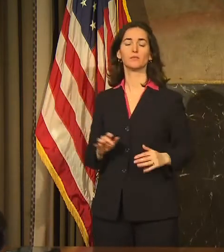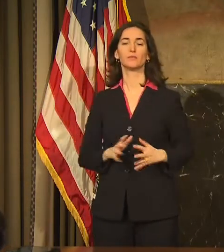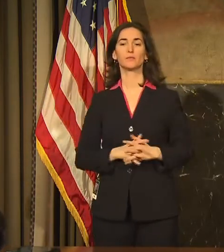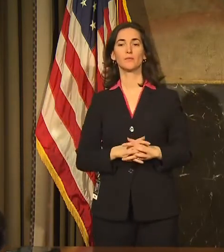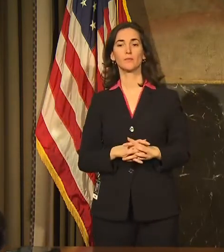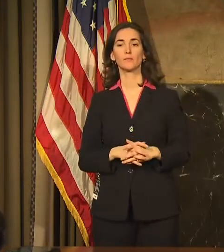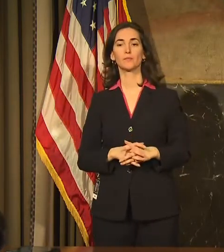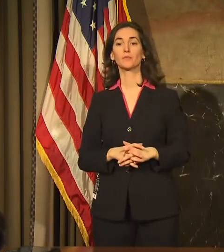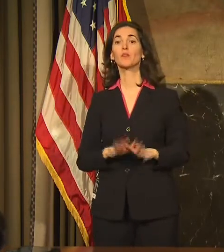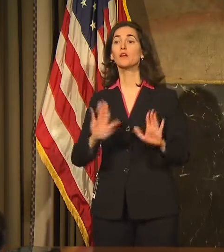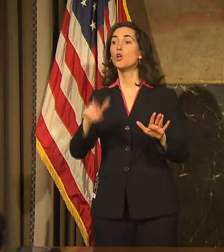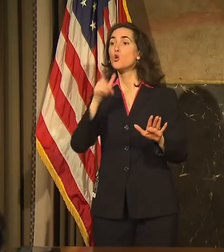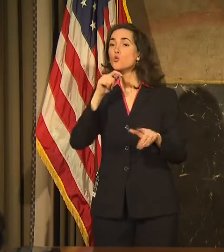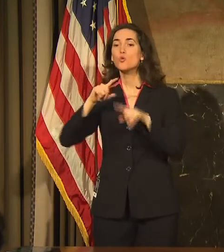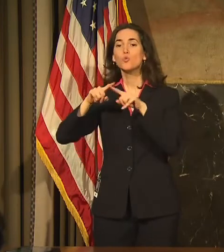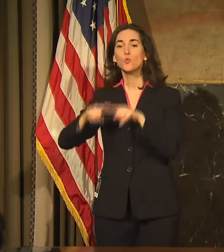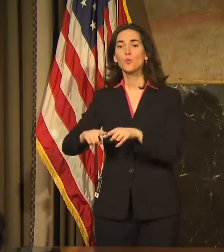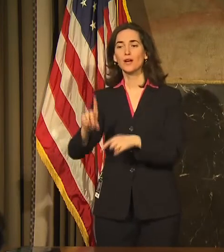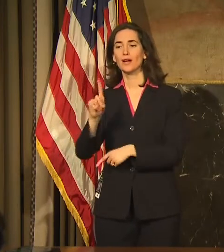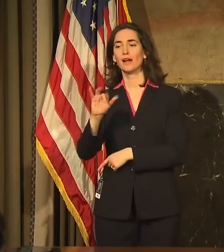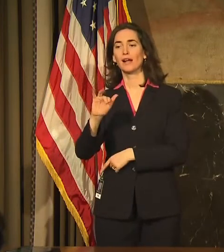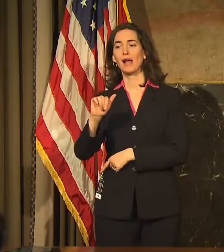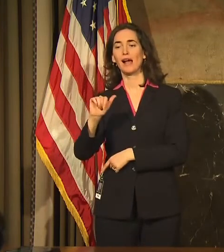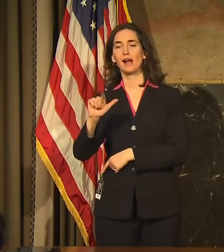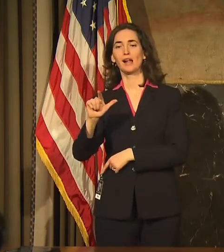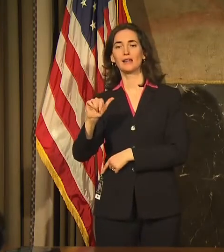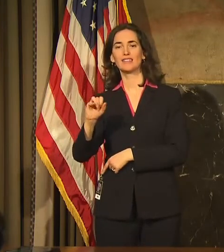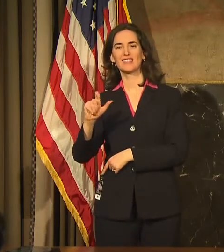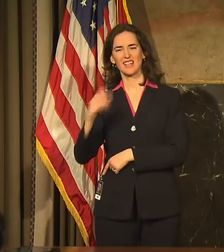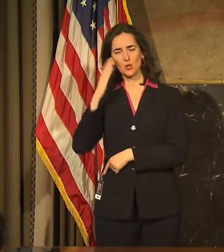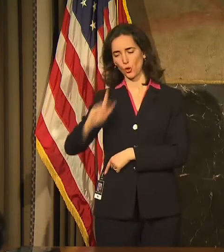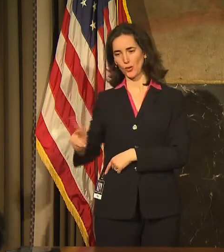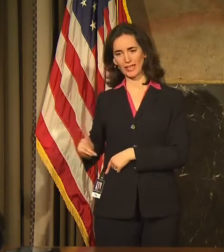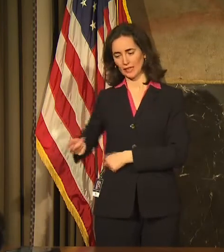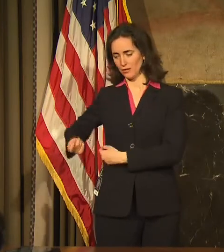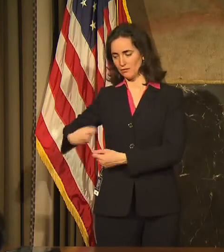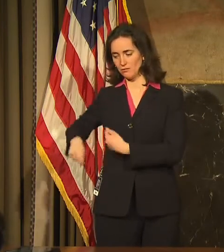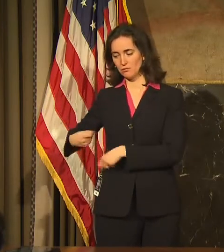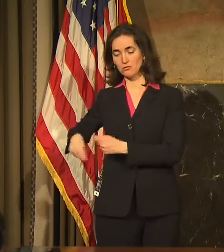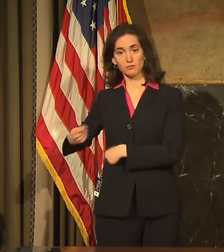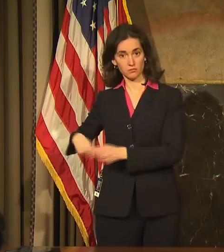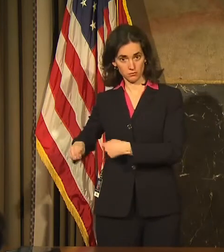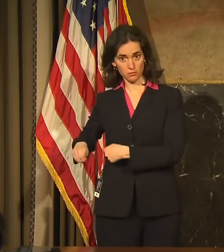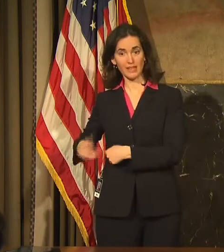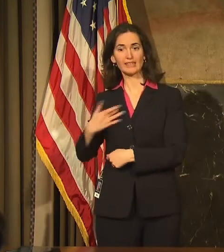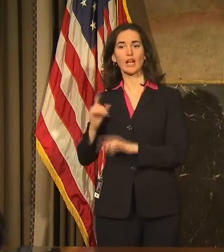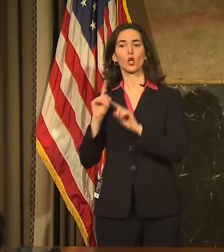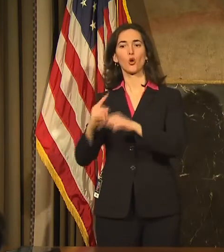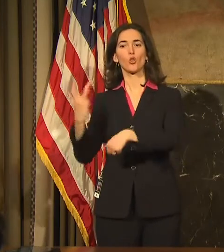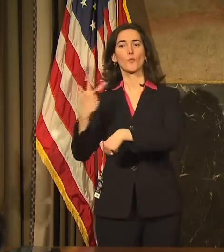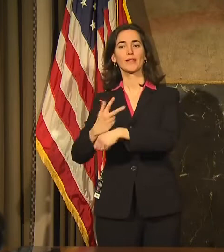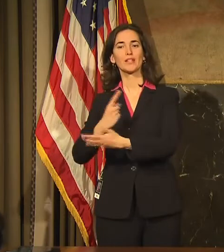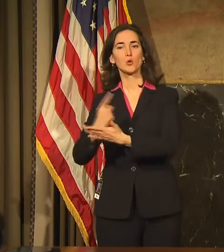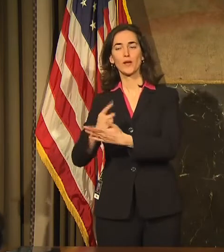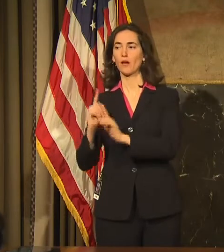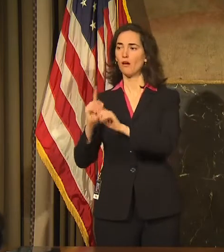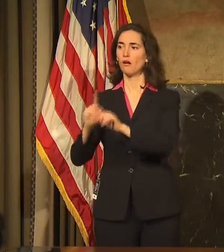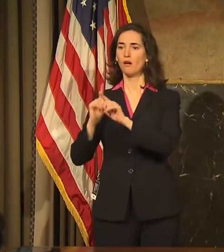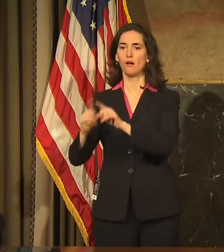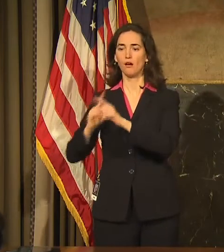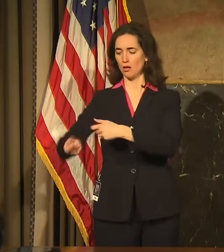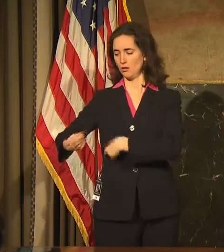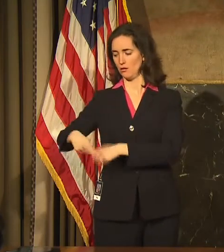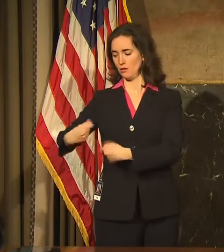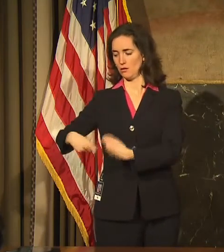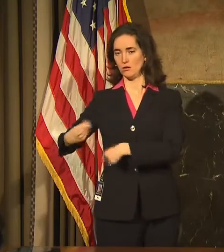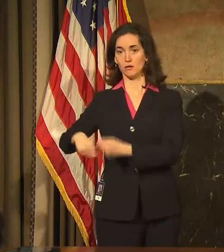are dialysis dependent, these are people that live at home and take dialysis 3 days a week. If you live in an affected area,